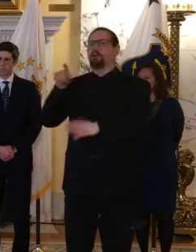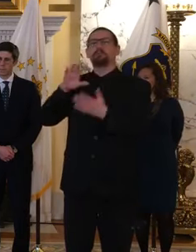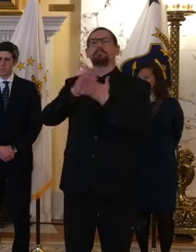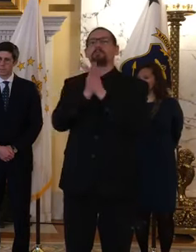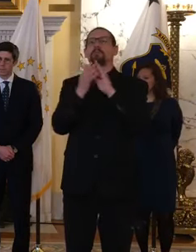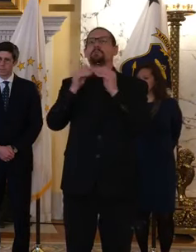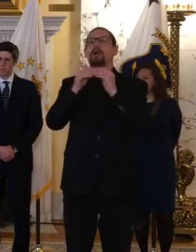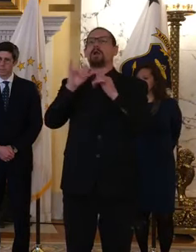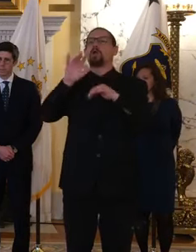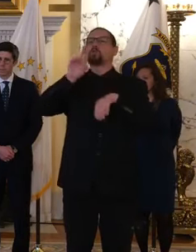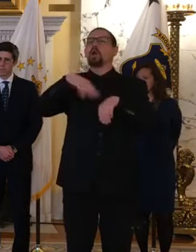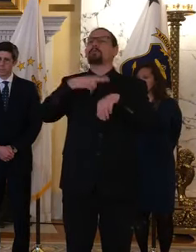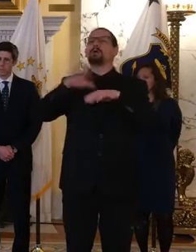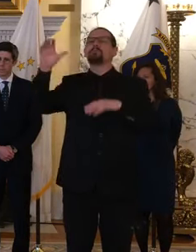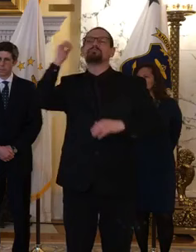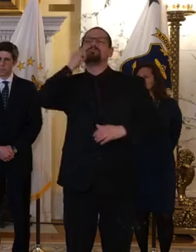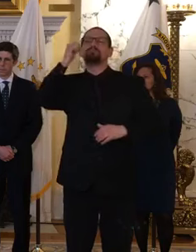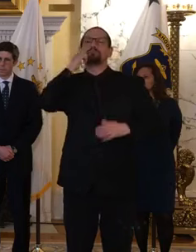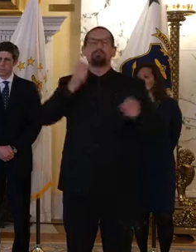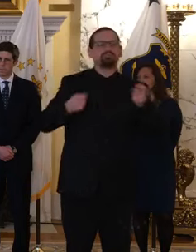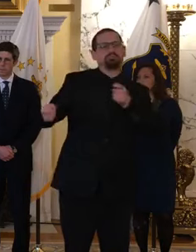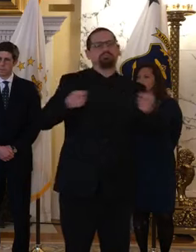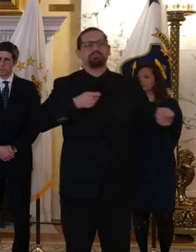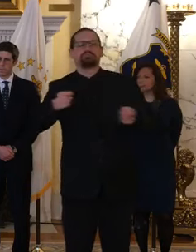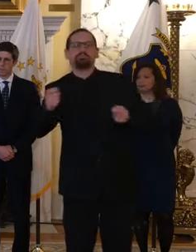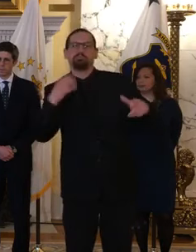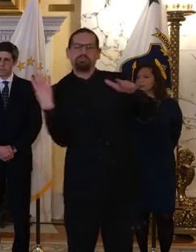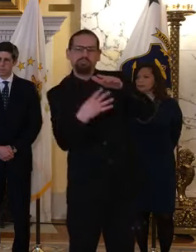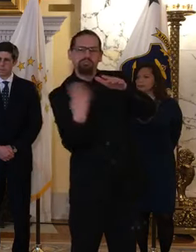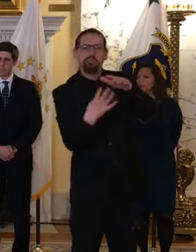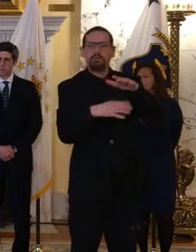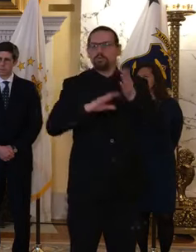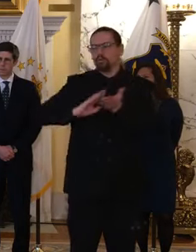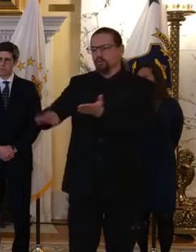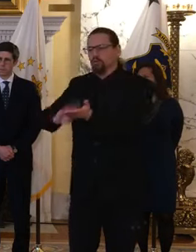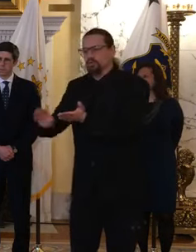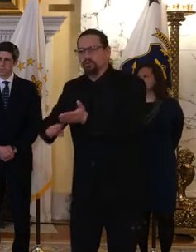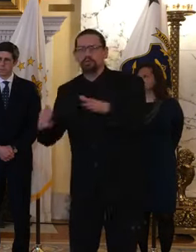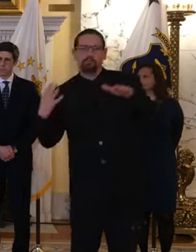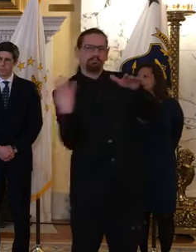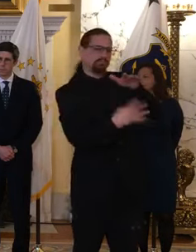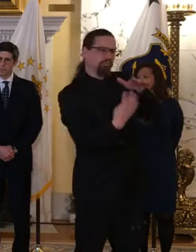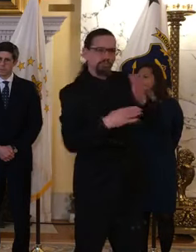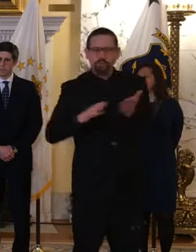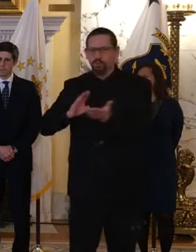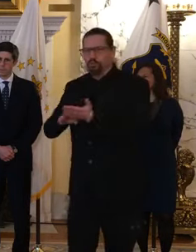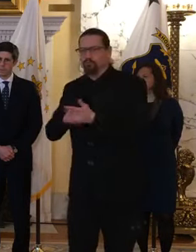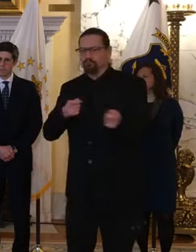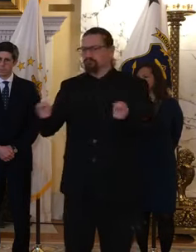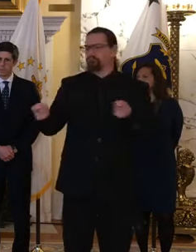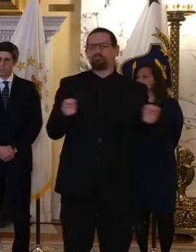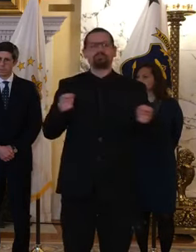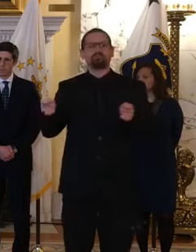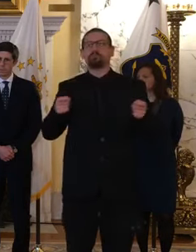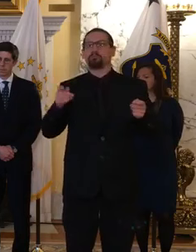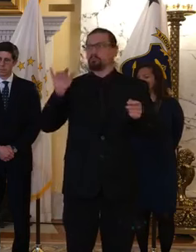have plenty of capacity in the system. I would have to be sure that